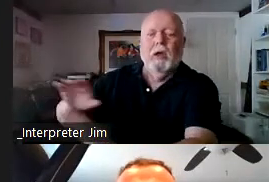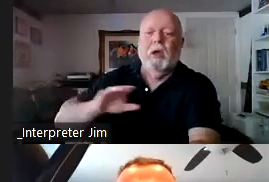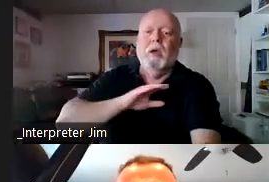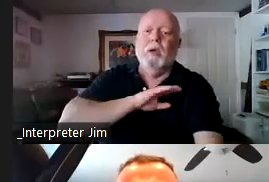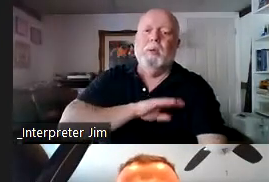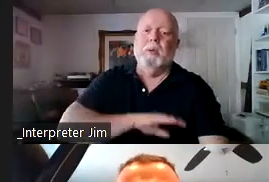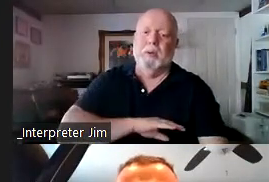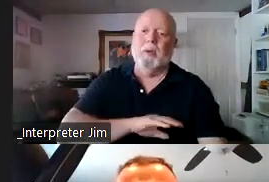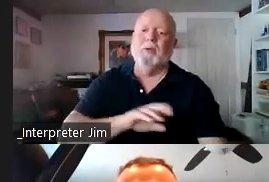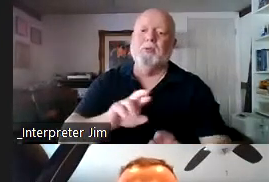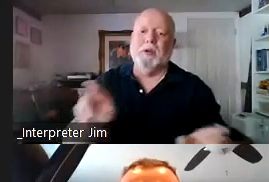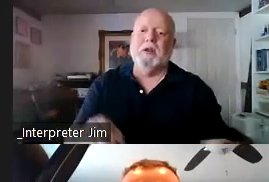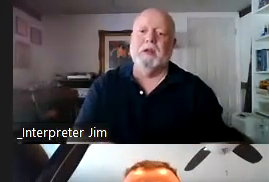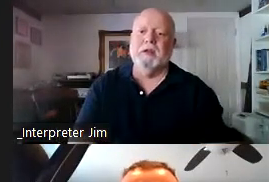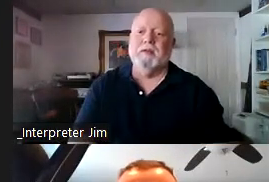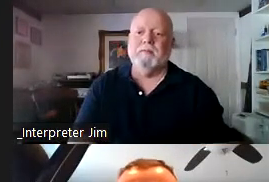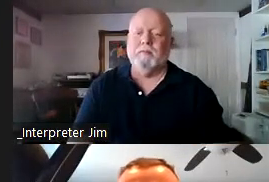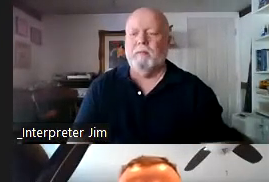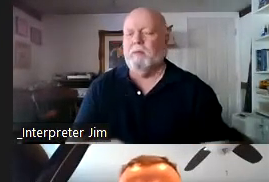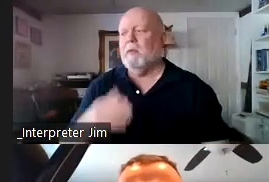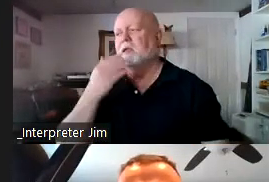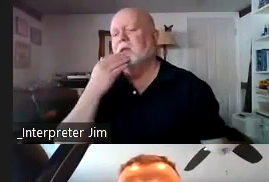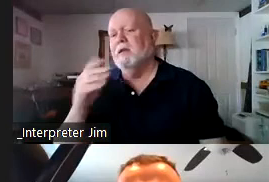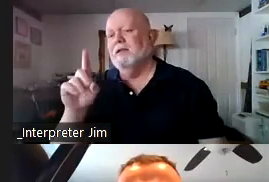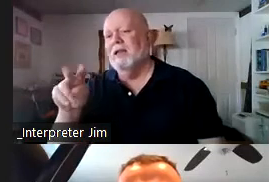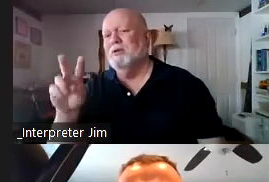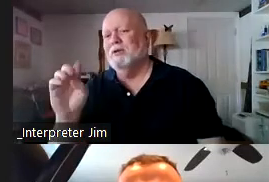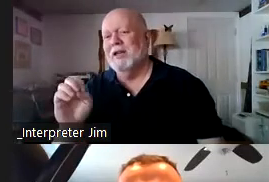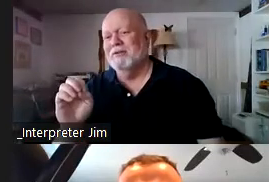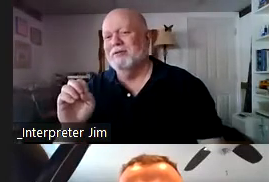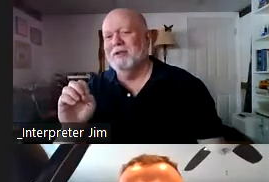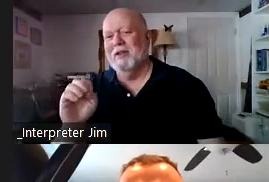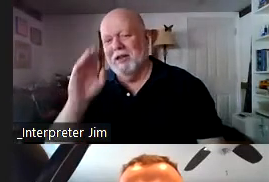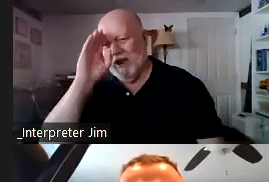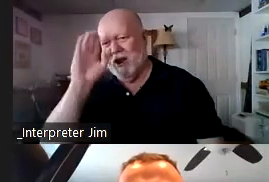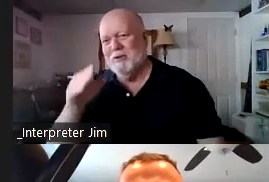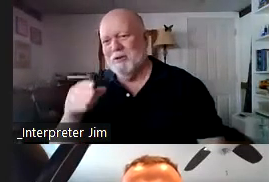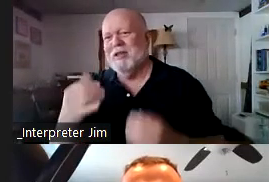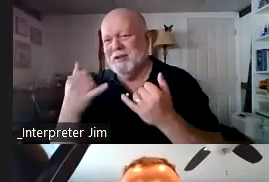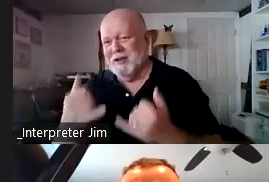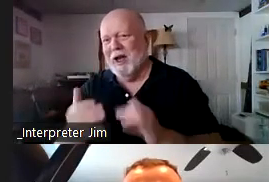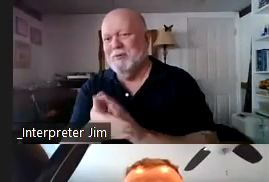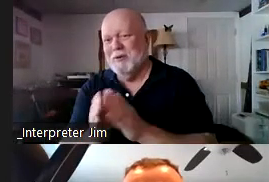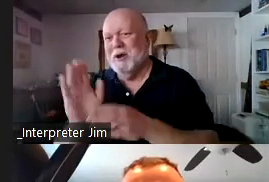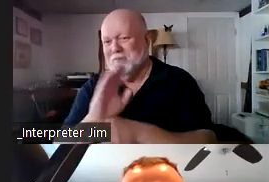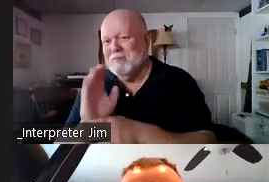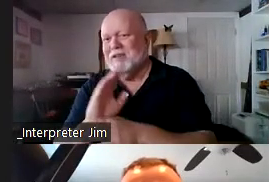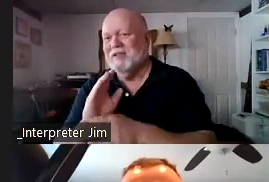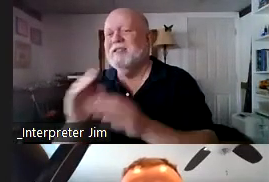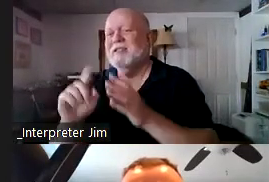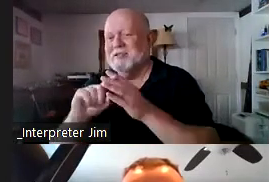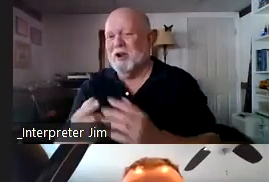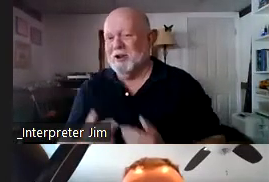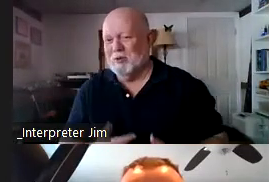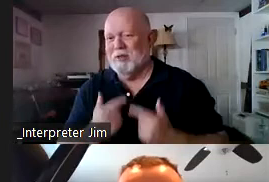Thank you, Dave. And I know for a fact that since I've known you, you've been getting busy living. I know that for a fact. So we are grateful and